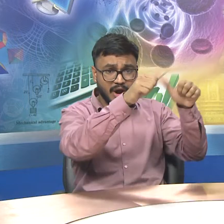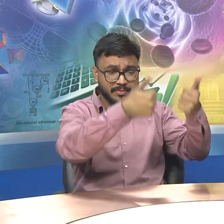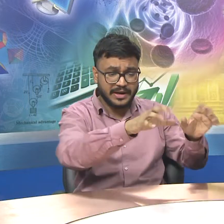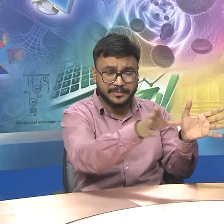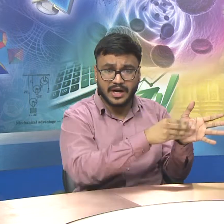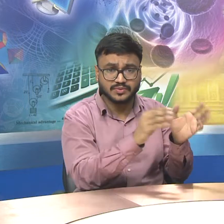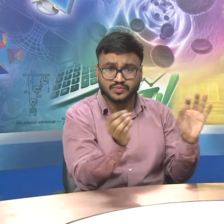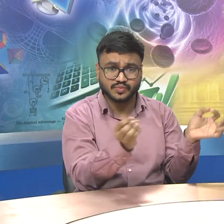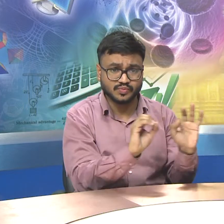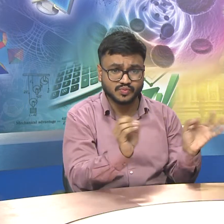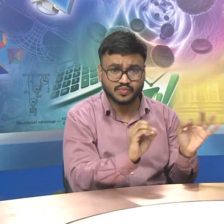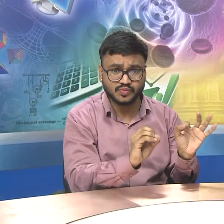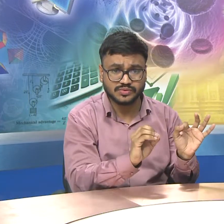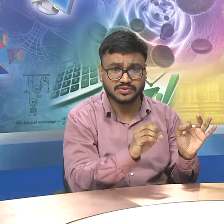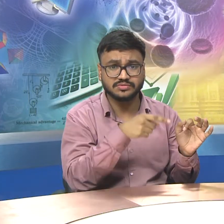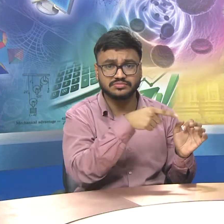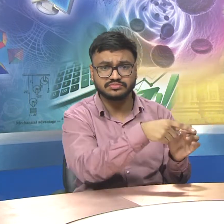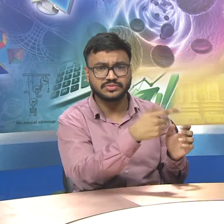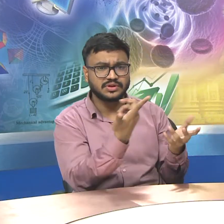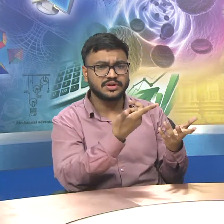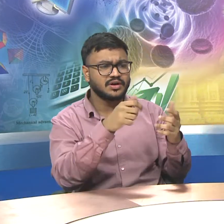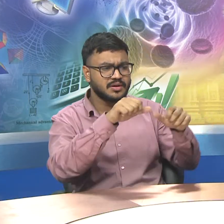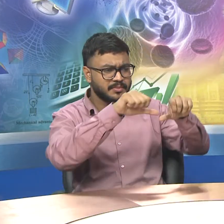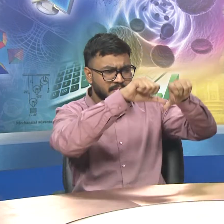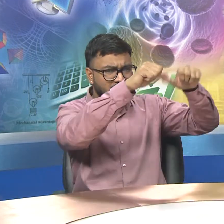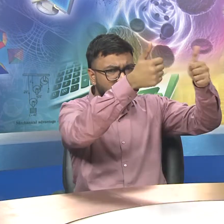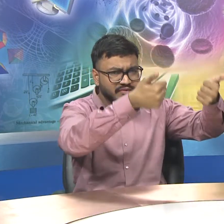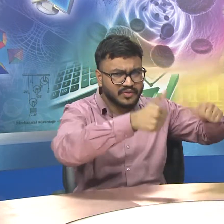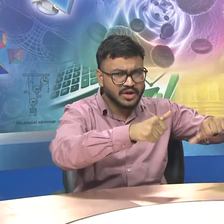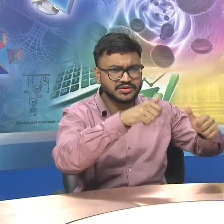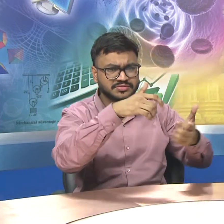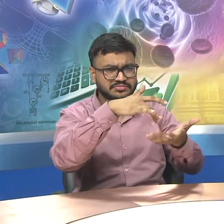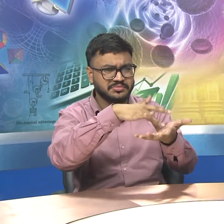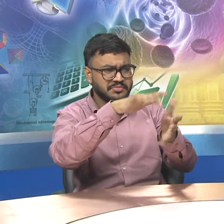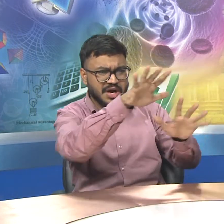But in non-iconic signs, when these signs are formed,